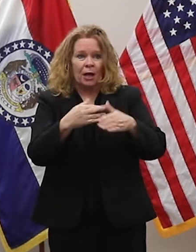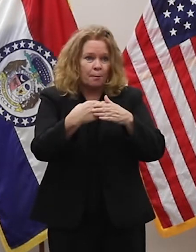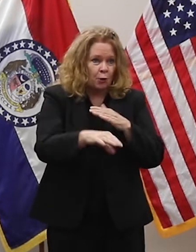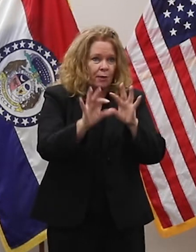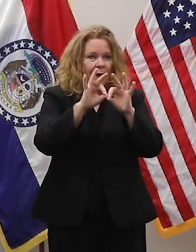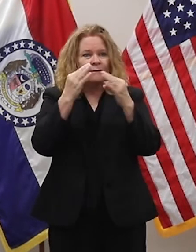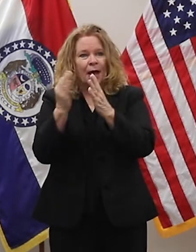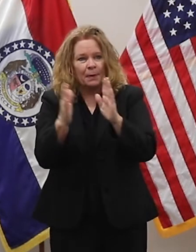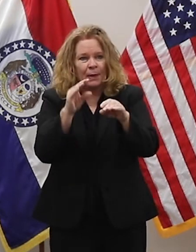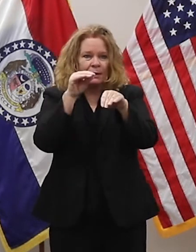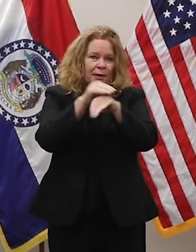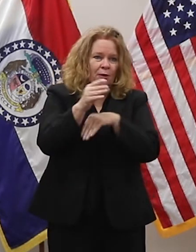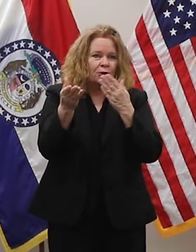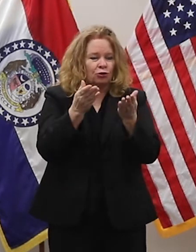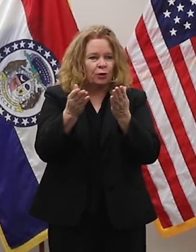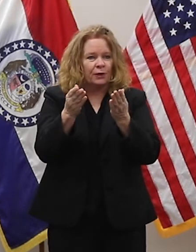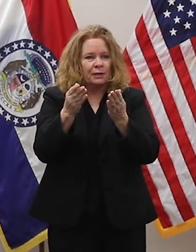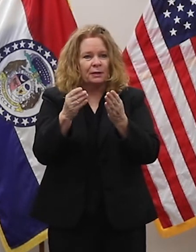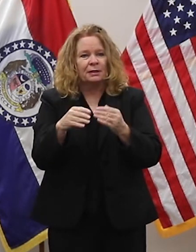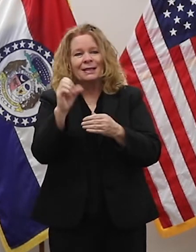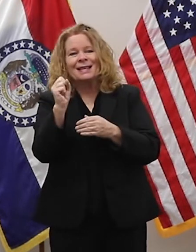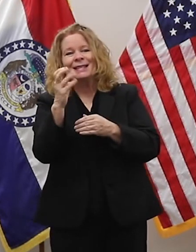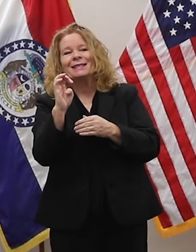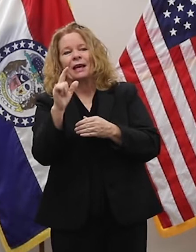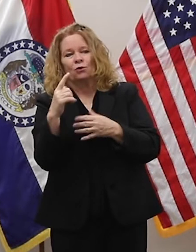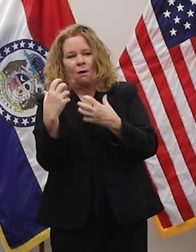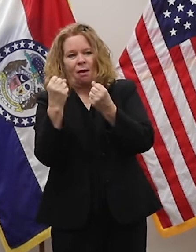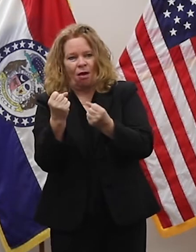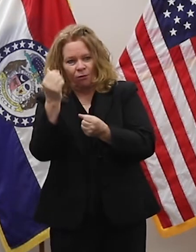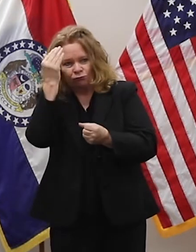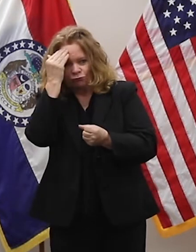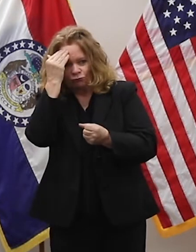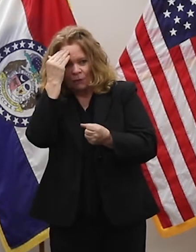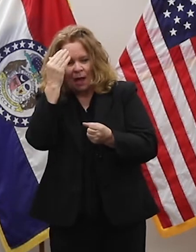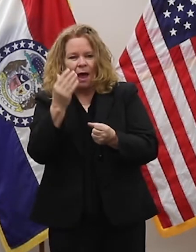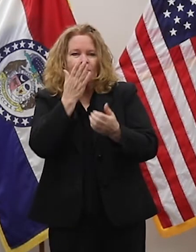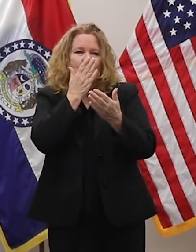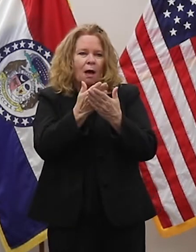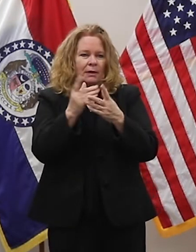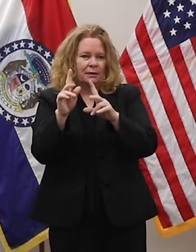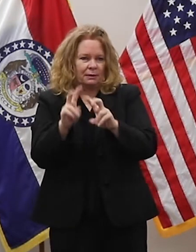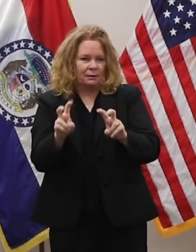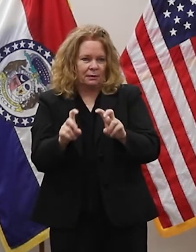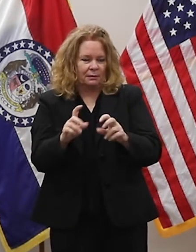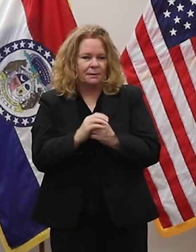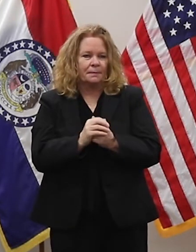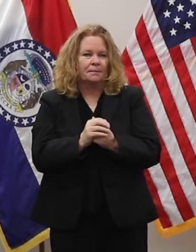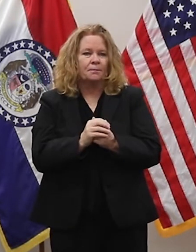services, sexual health services, and wellness exams. The U.S. Department of Health and Human Services has